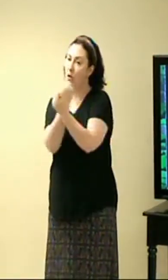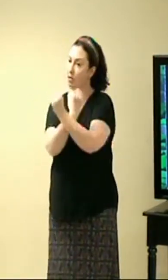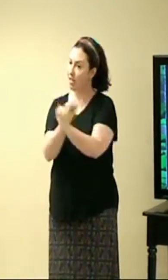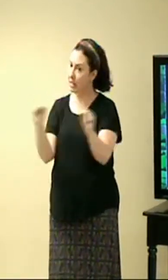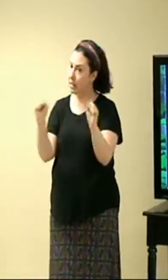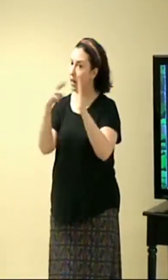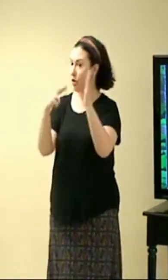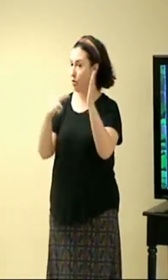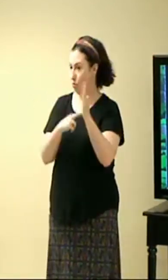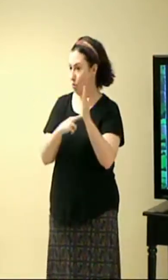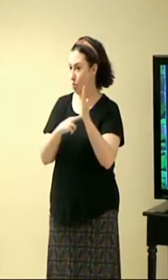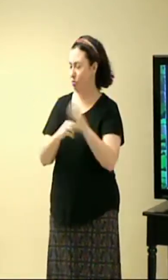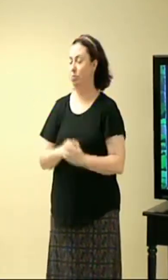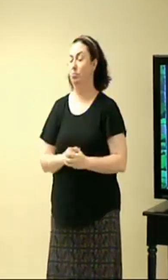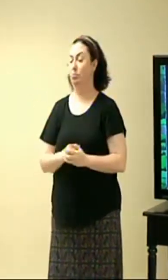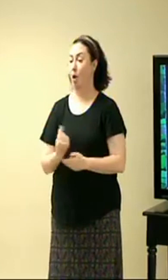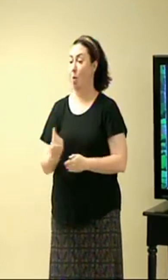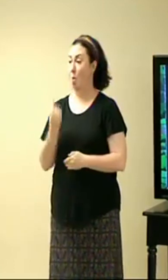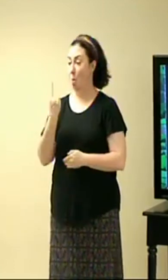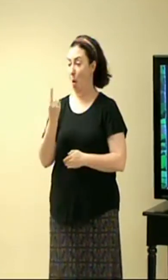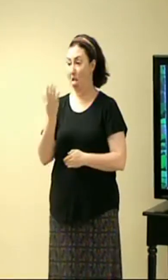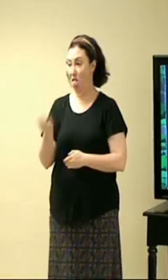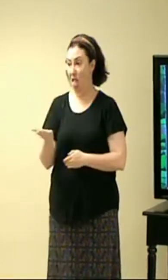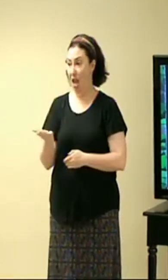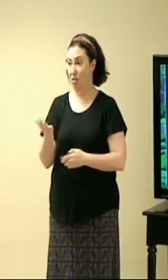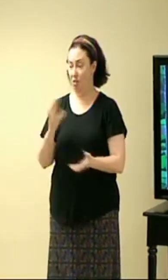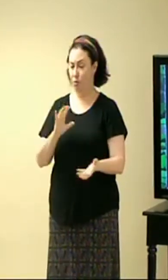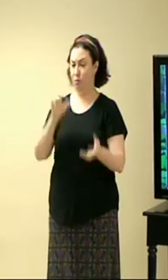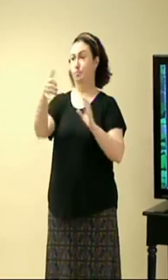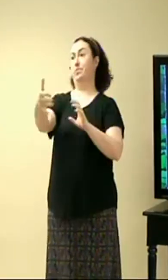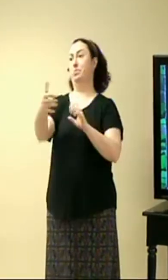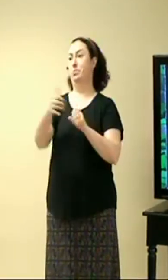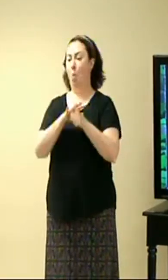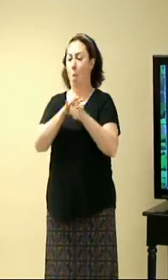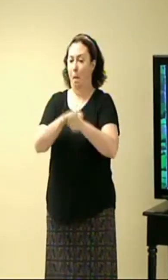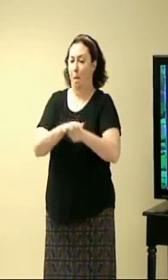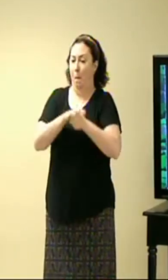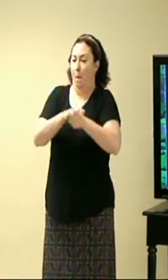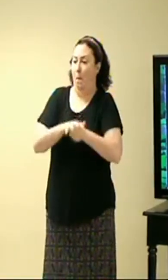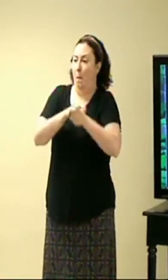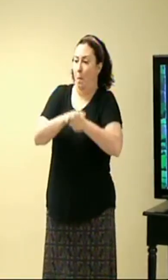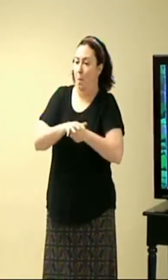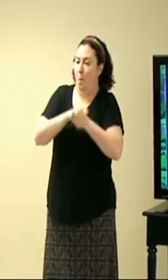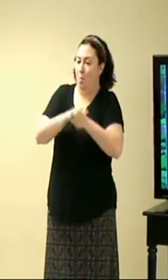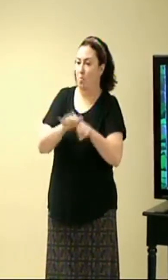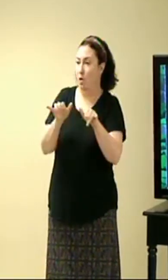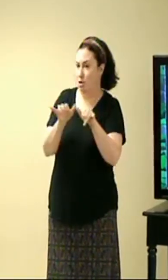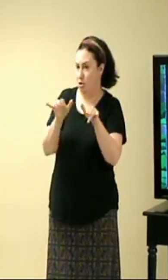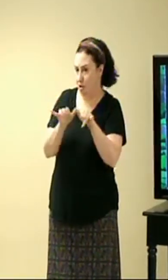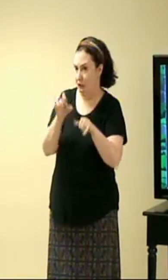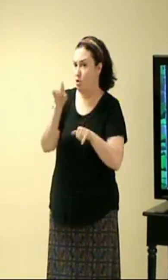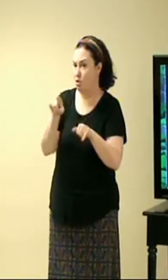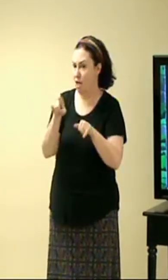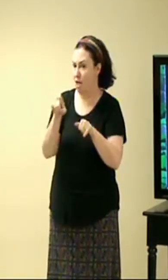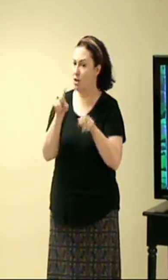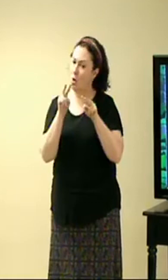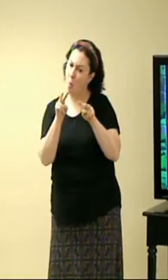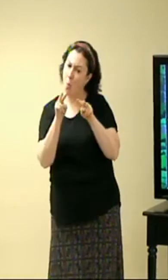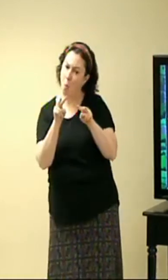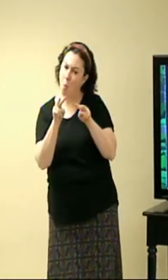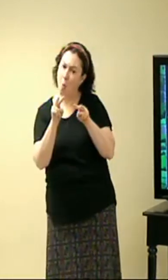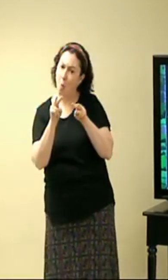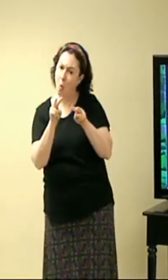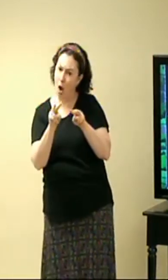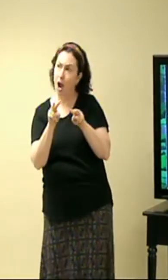was off was the pressure gauge. And so as they drilled for oil, there was a pressure gauge you were supposed to watch, and this pressure gauge would have kind of